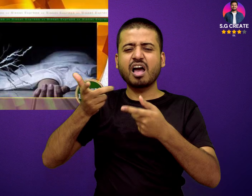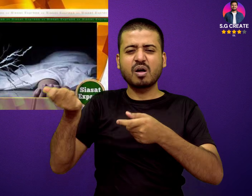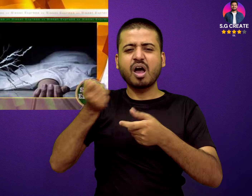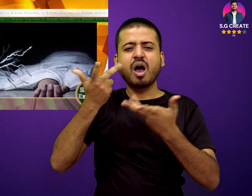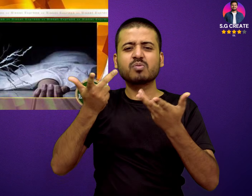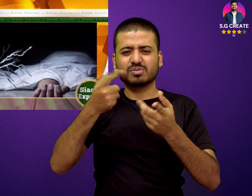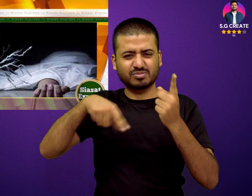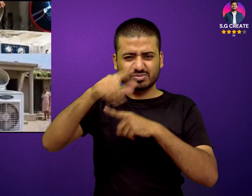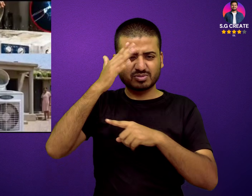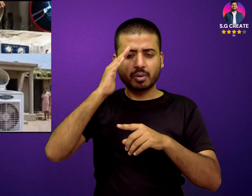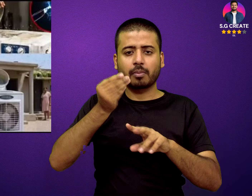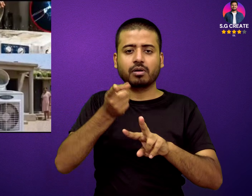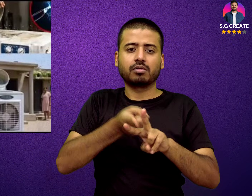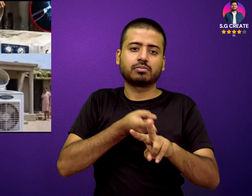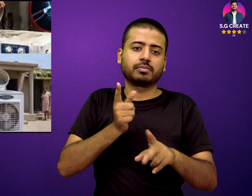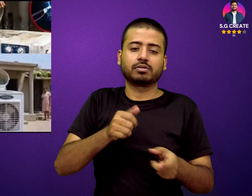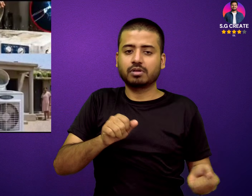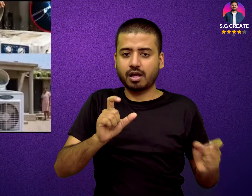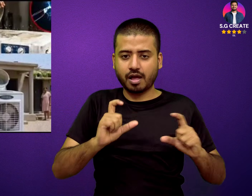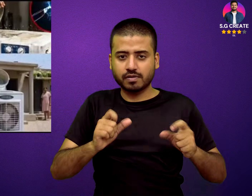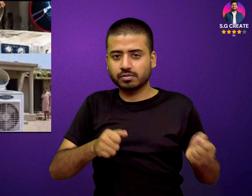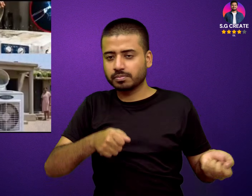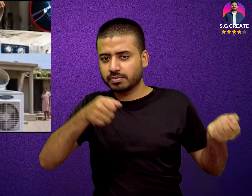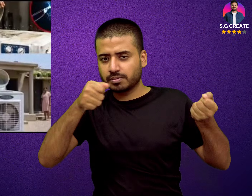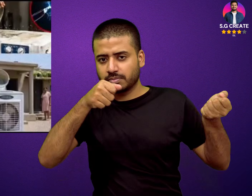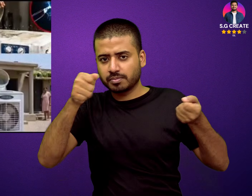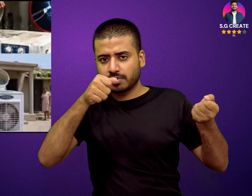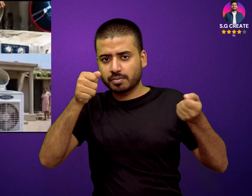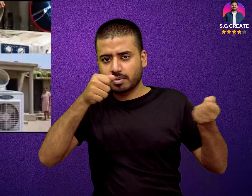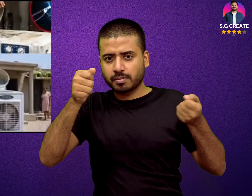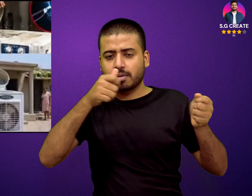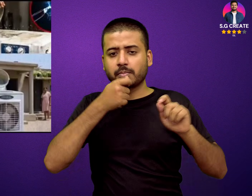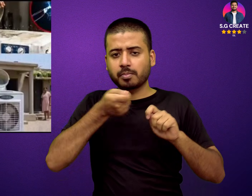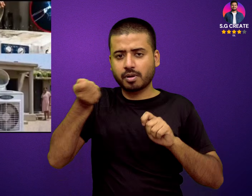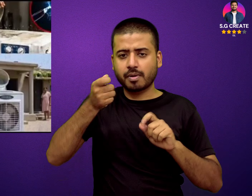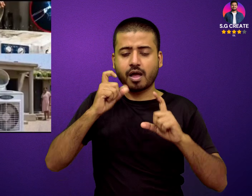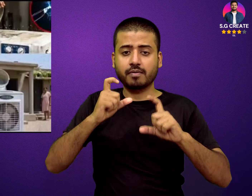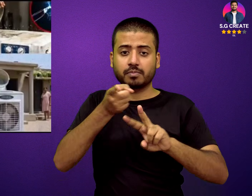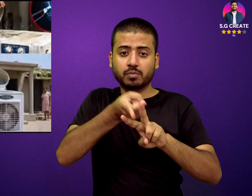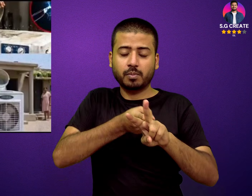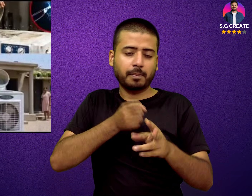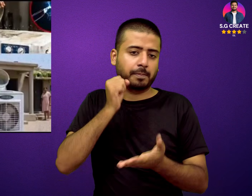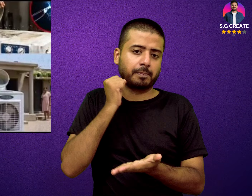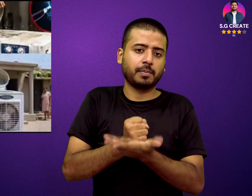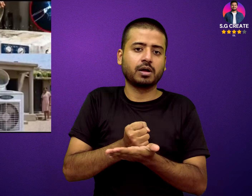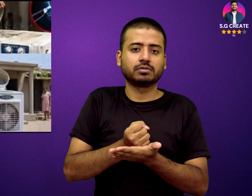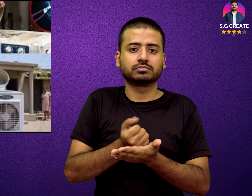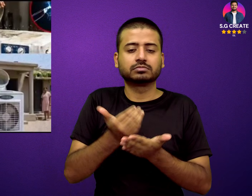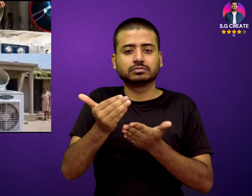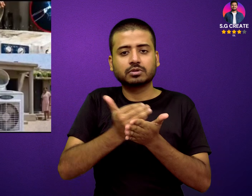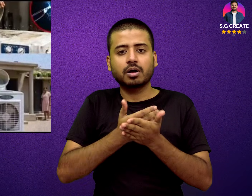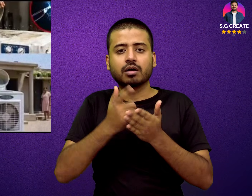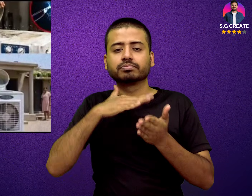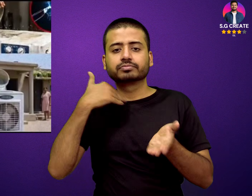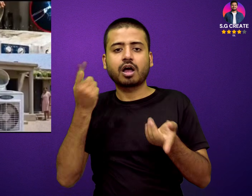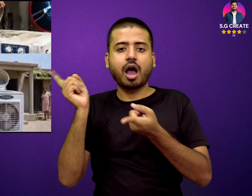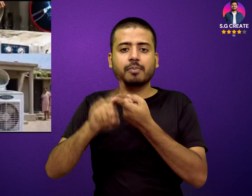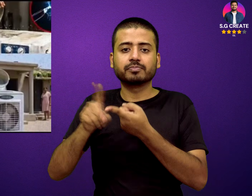cracks, cuts, or exposed wires. Use plastic body coolers. Opt for fiber or plastic body coolers rather